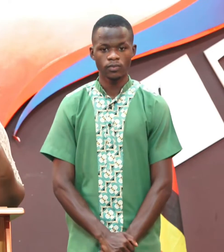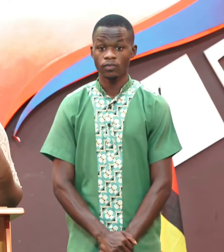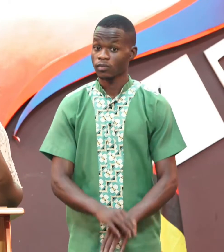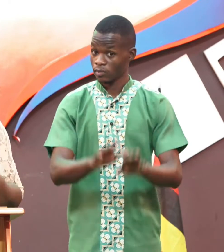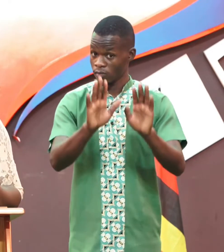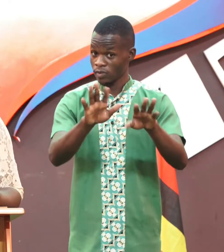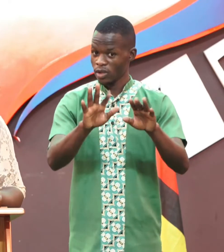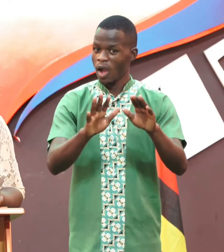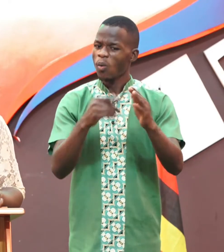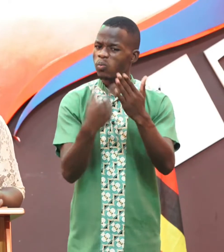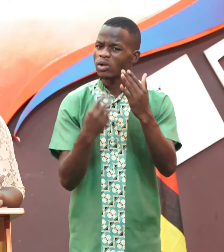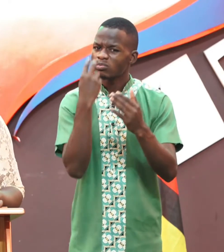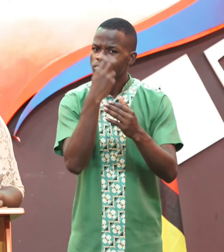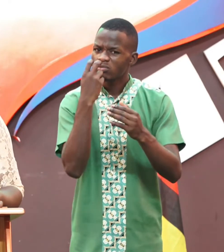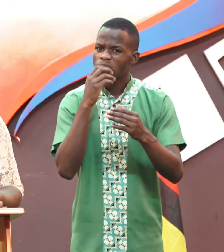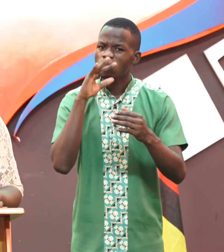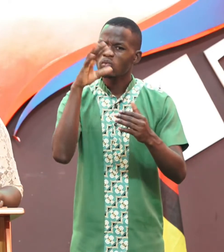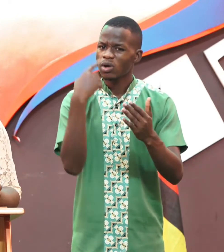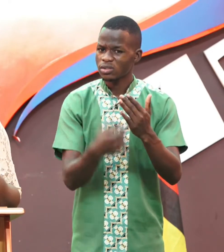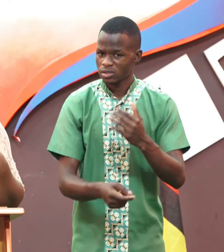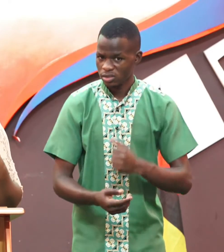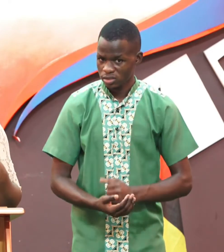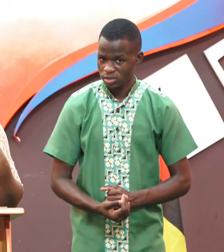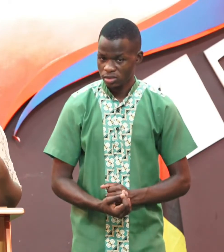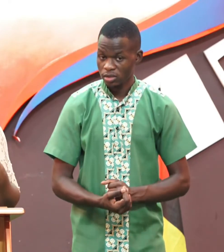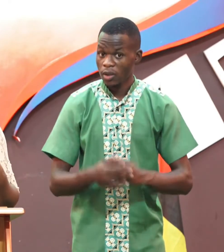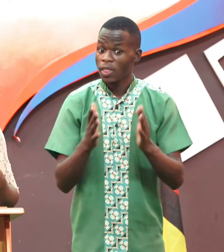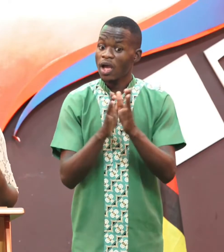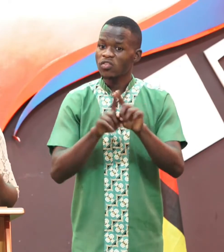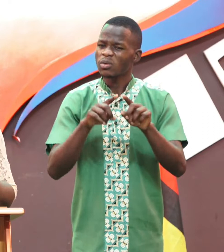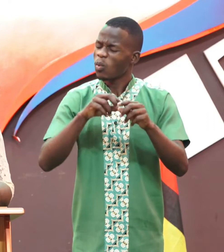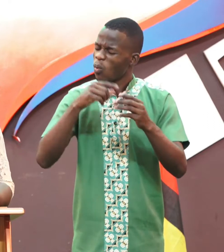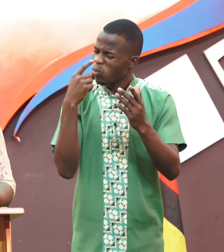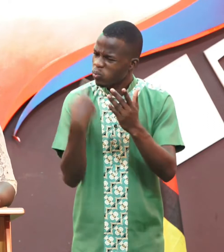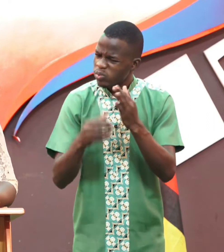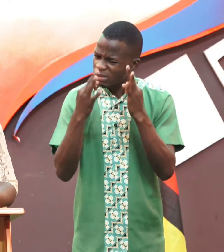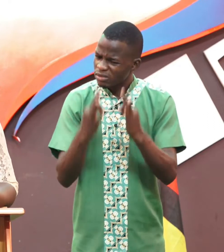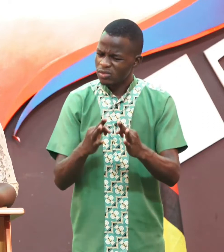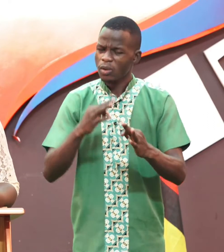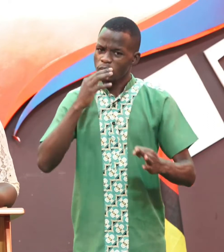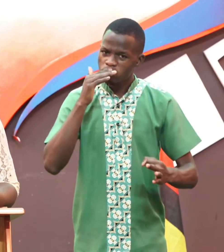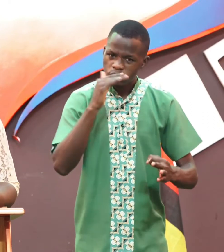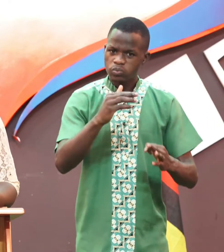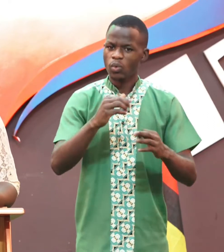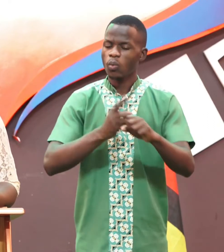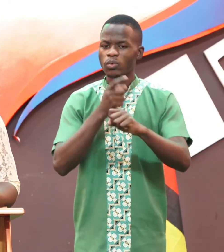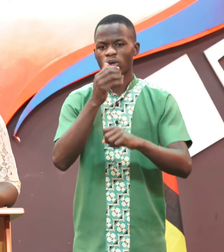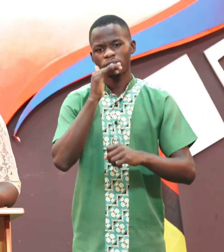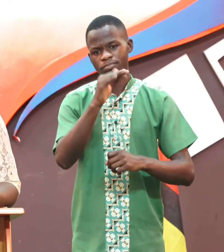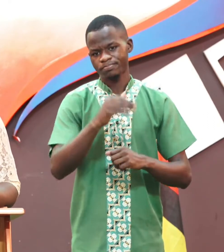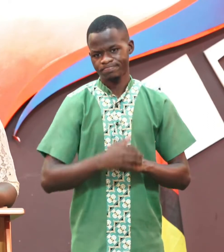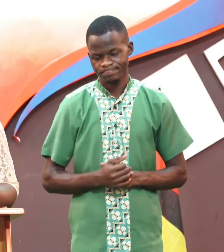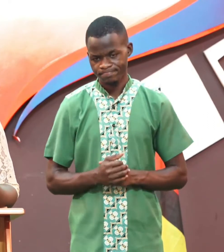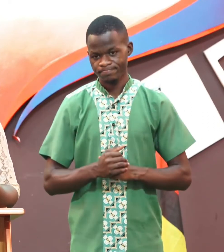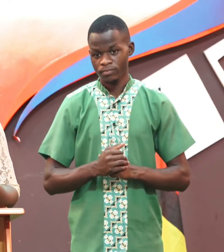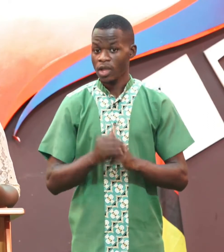Akamwa ako kafulumya ki? What does your mouth bring out? Bintu ki ebisinga okufulumamu mu kamwa ako bw'oyogera? Mostly come out of your mouth as you